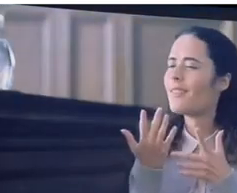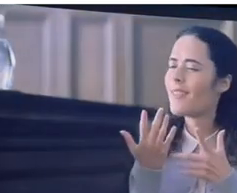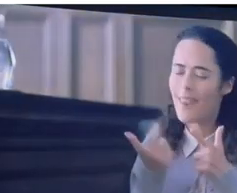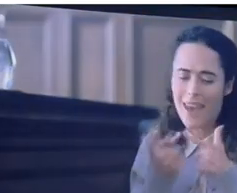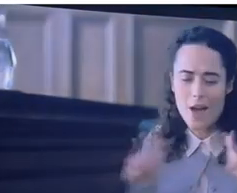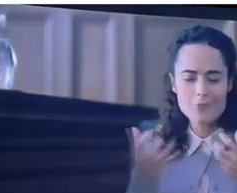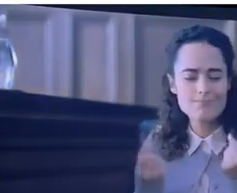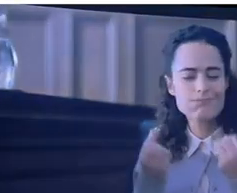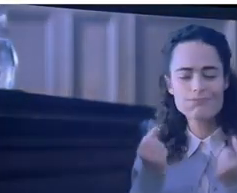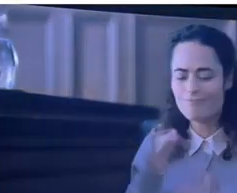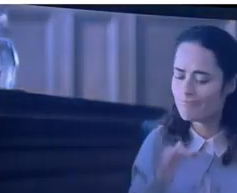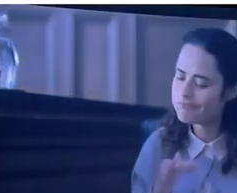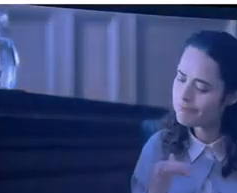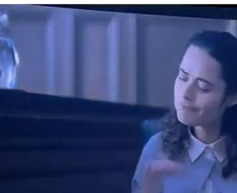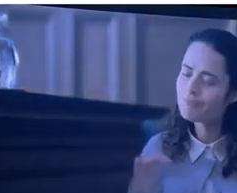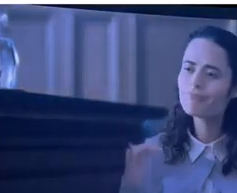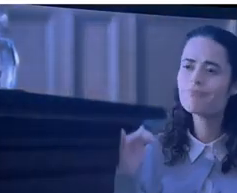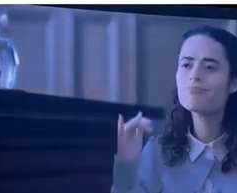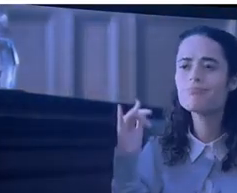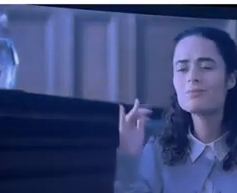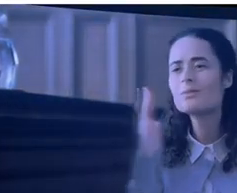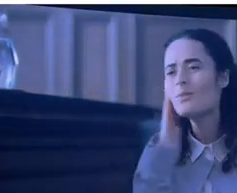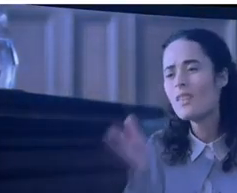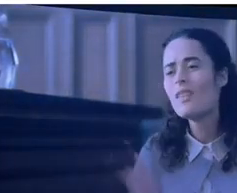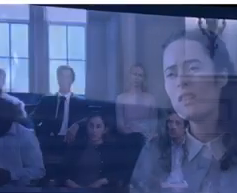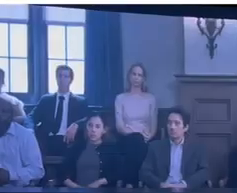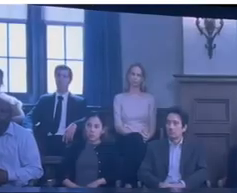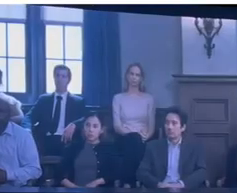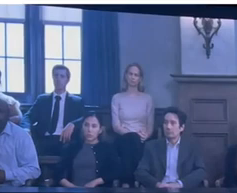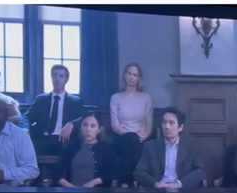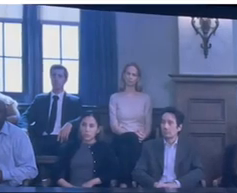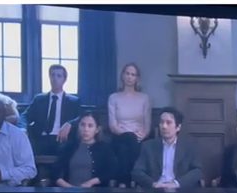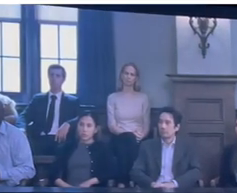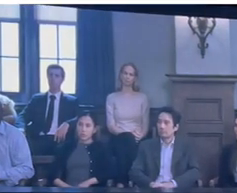She will have a complete language from the start.